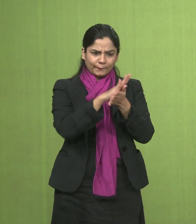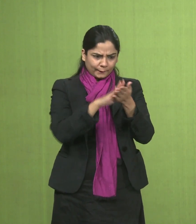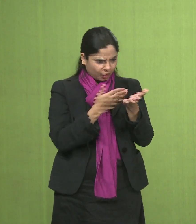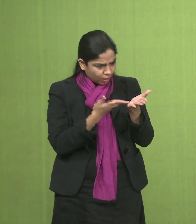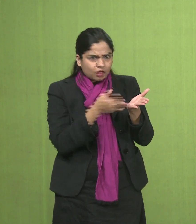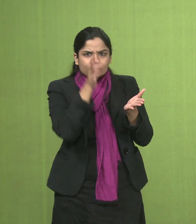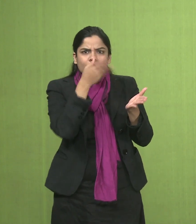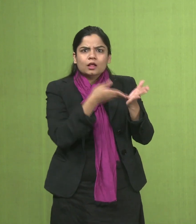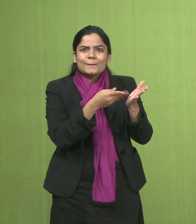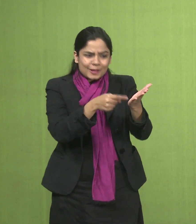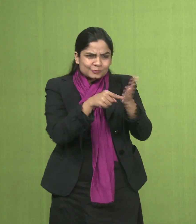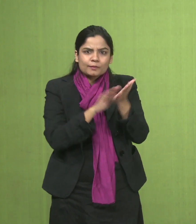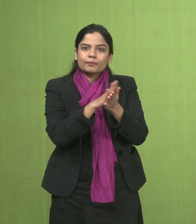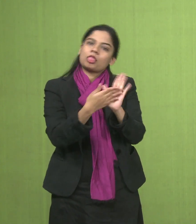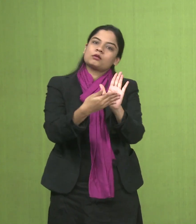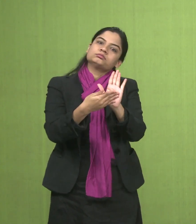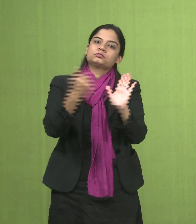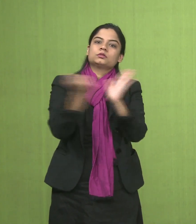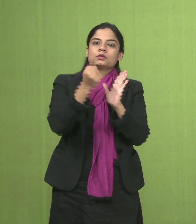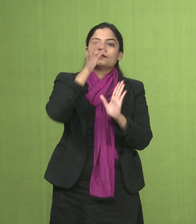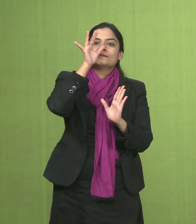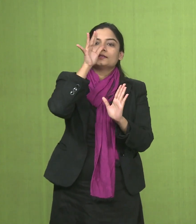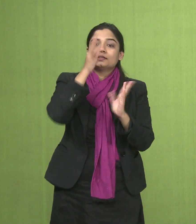The bill may be not unclear,